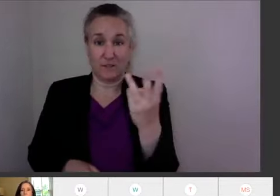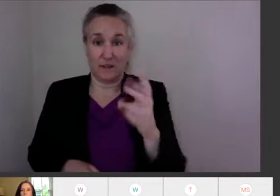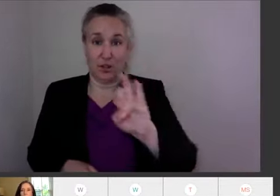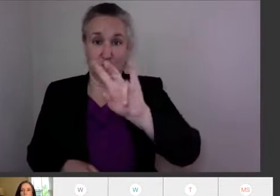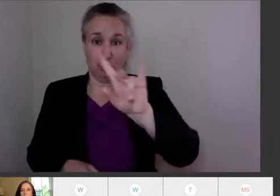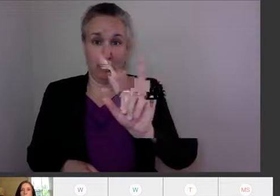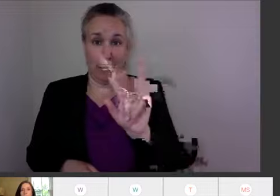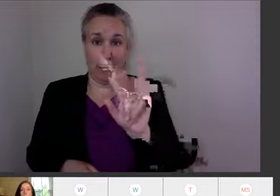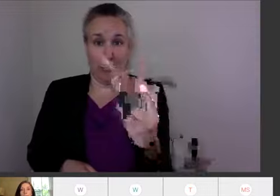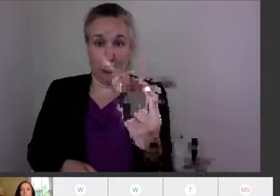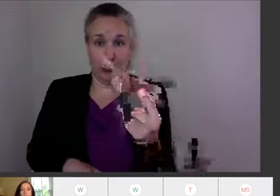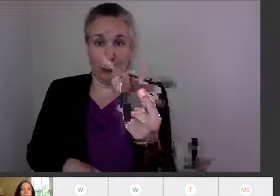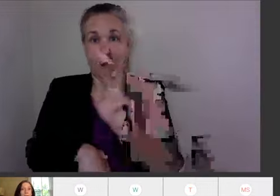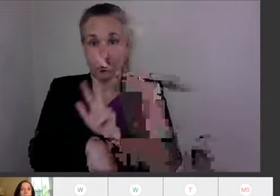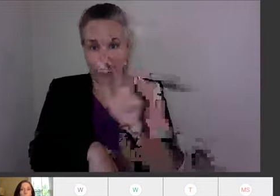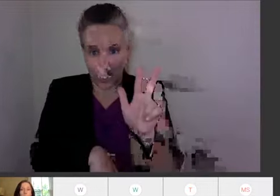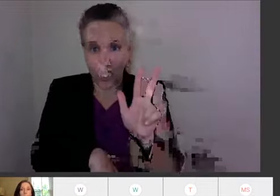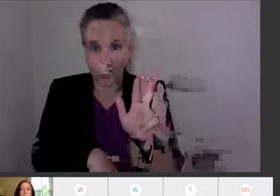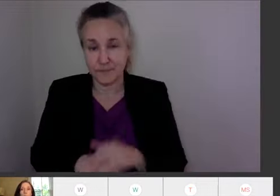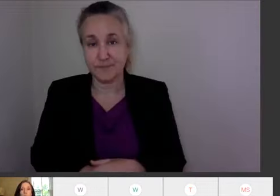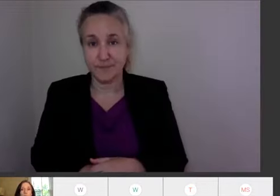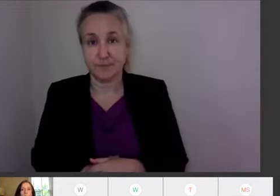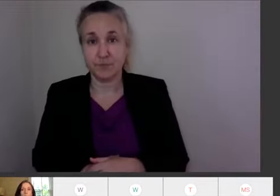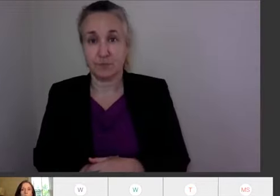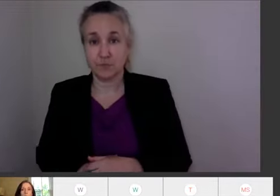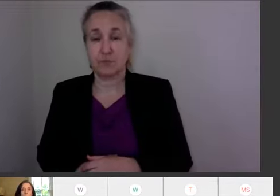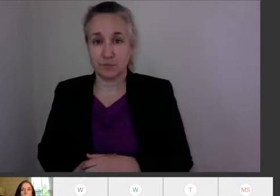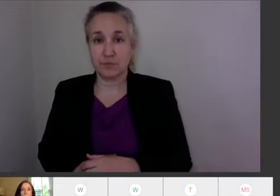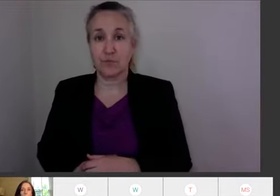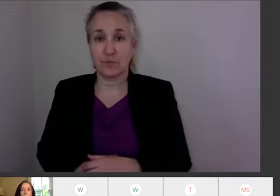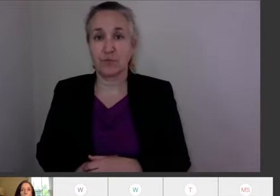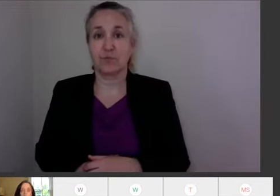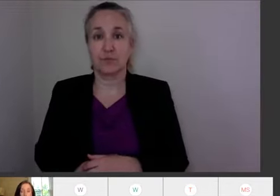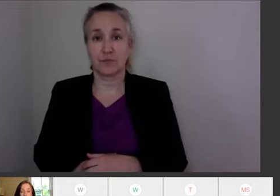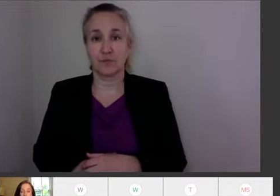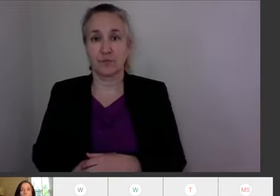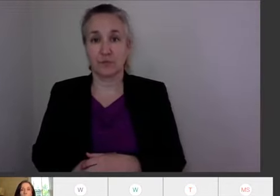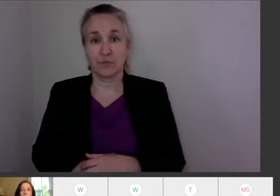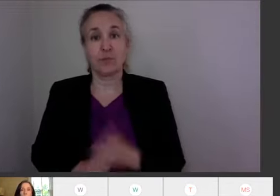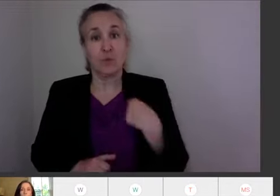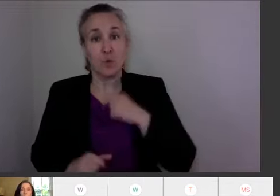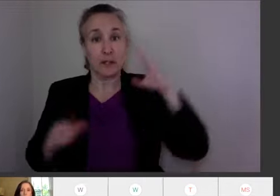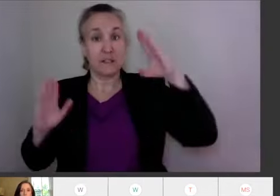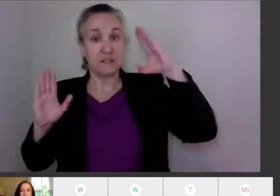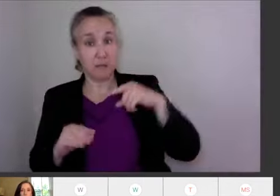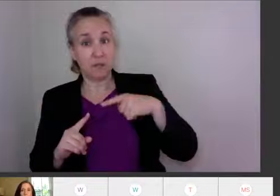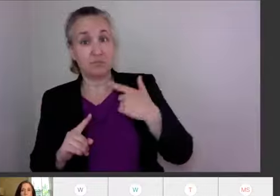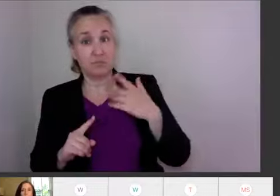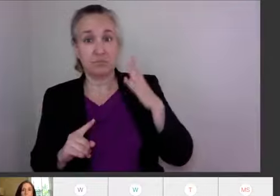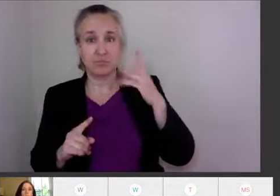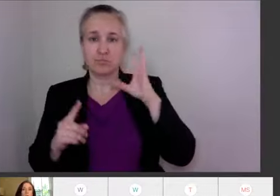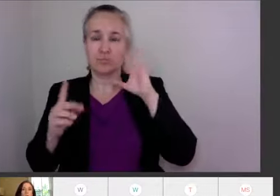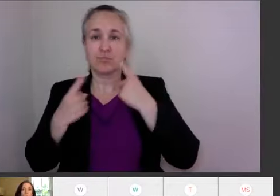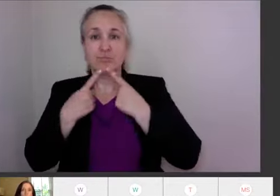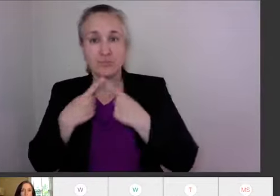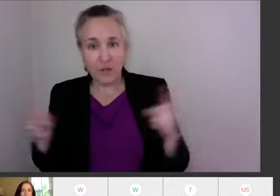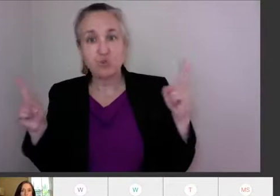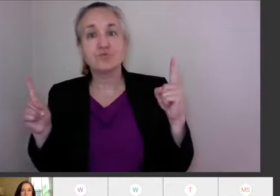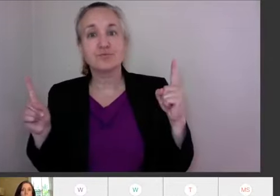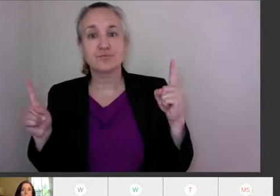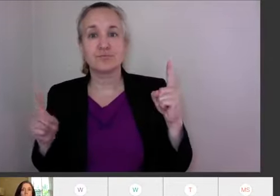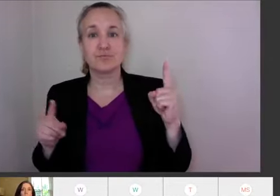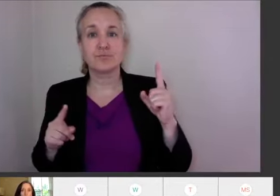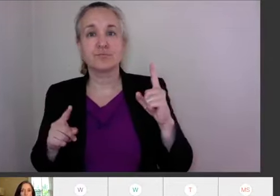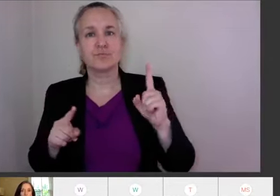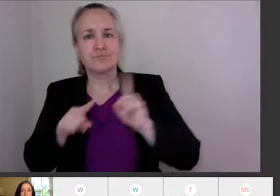3 p.m. And at that time, we are expect to be able to announce the